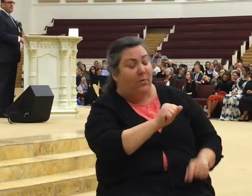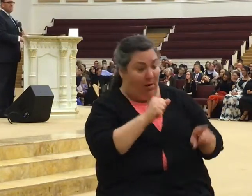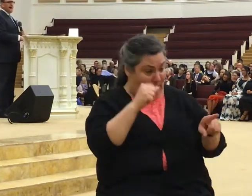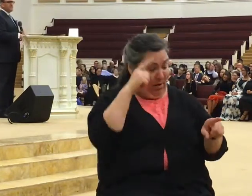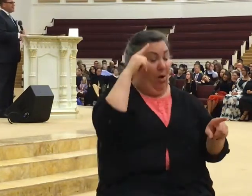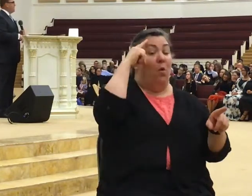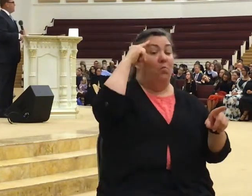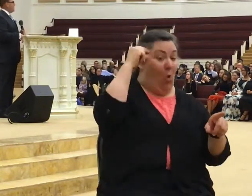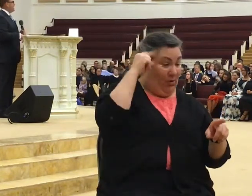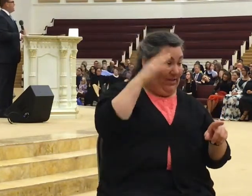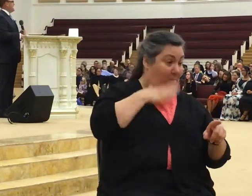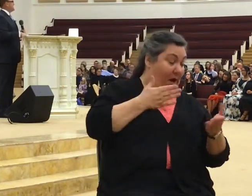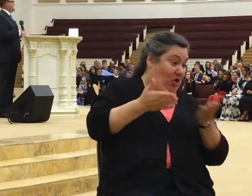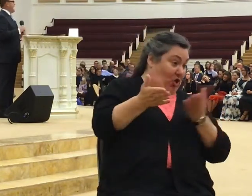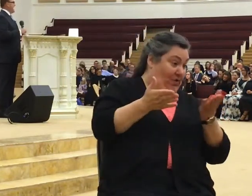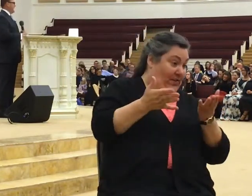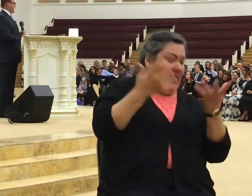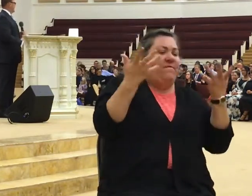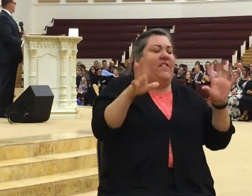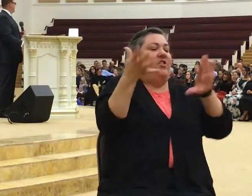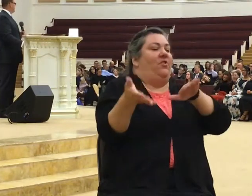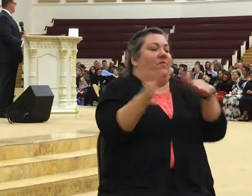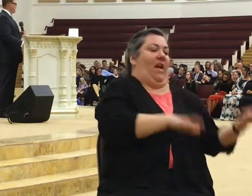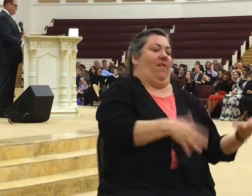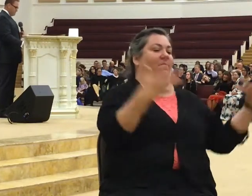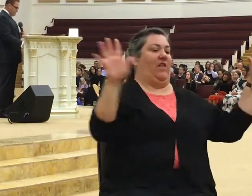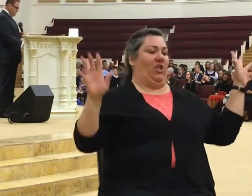Moses, my servant, is dead.